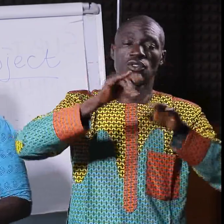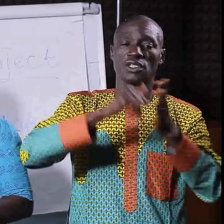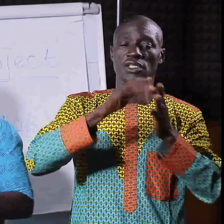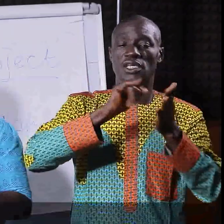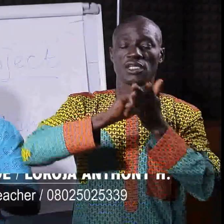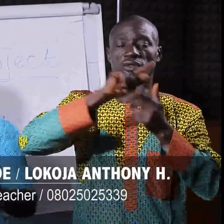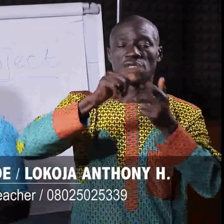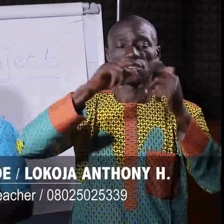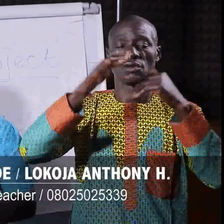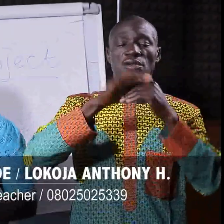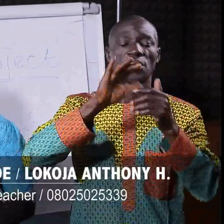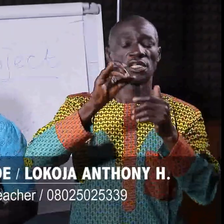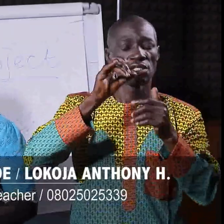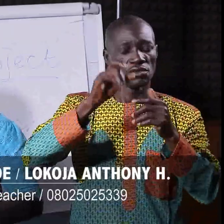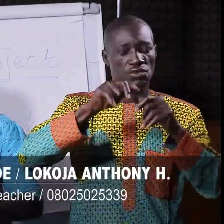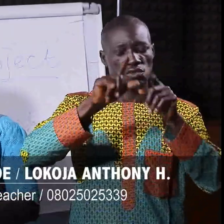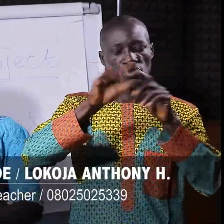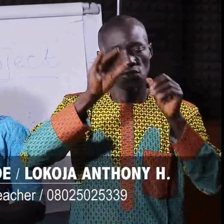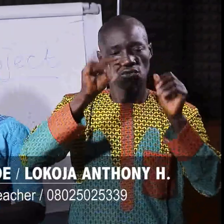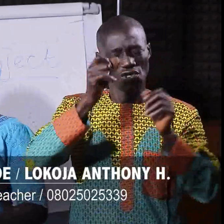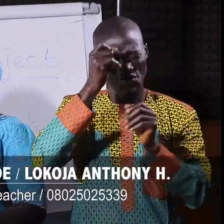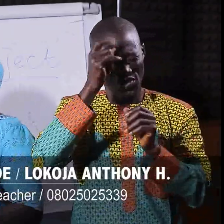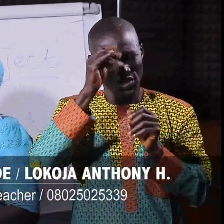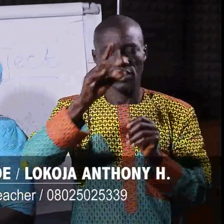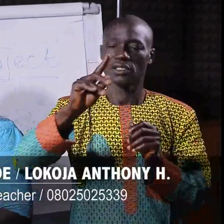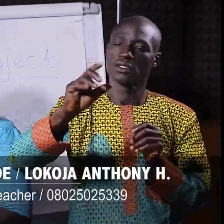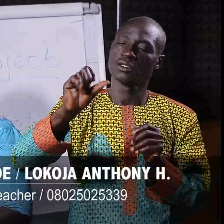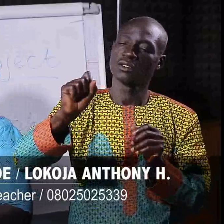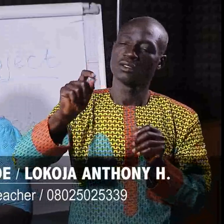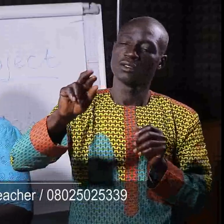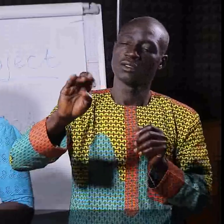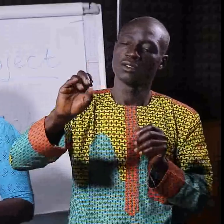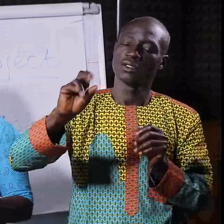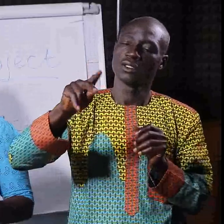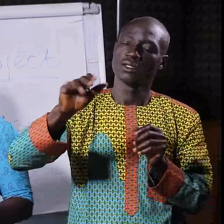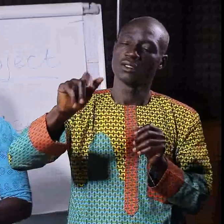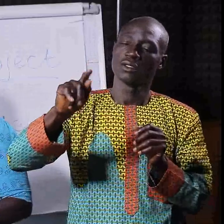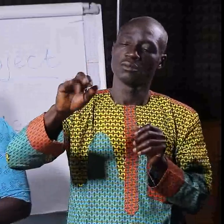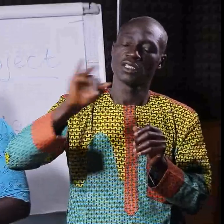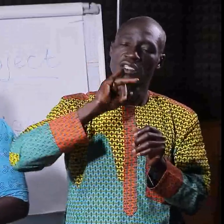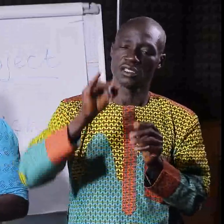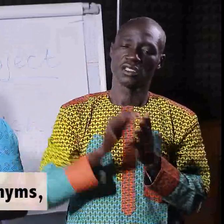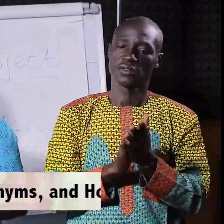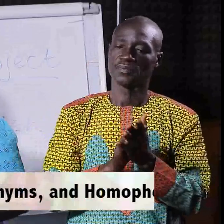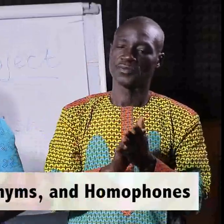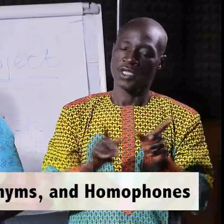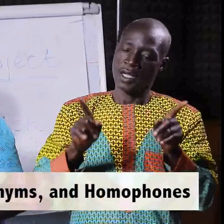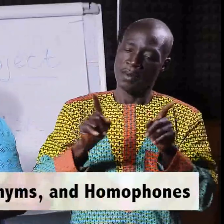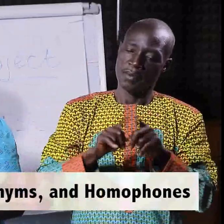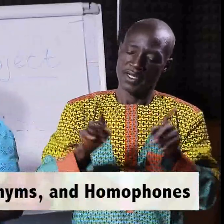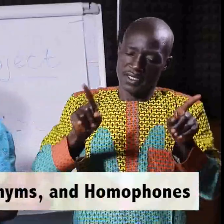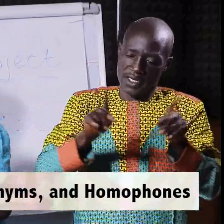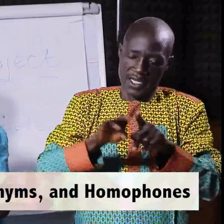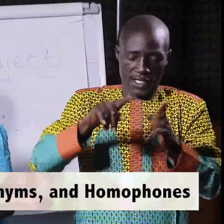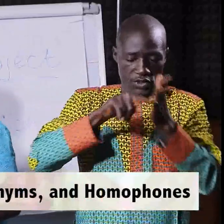emphasis so that we will get clearance on what the stress pattern is. But like I illustrated earlier, for the sake